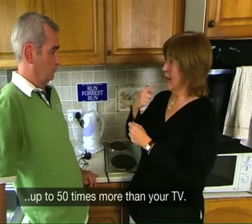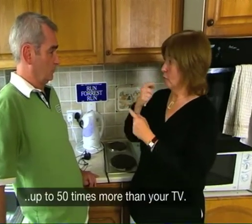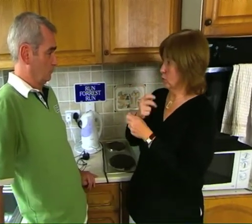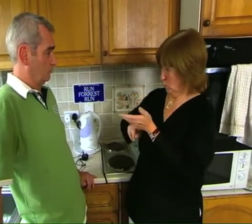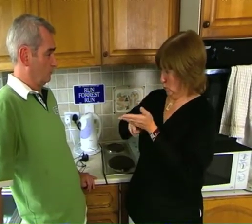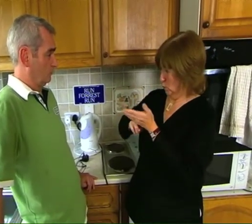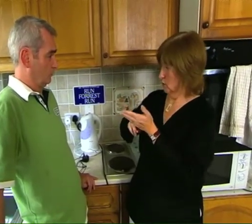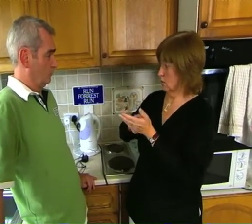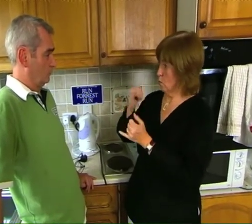TV.